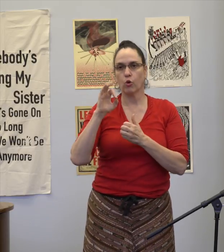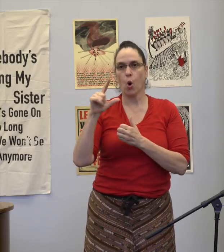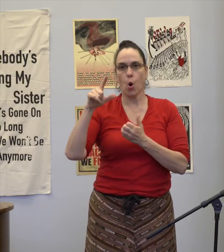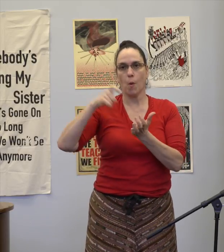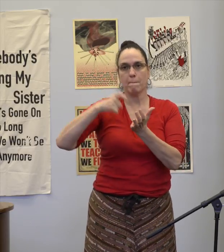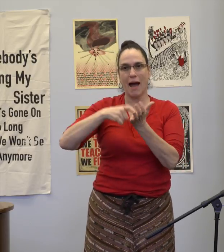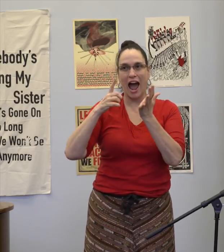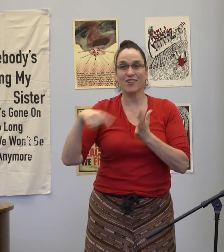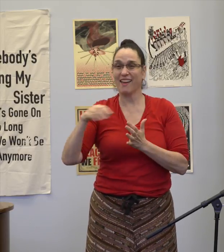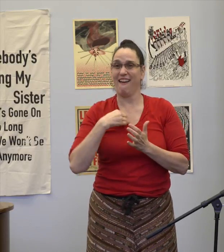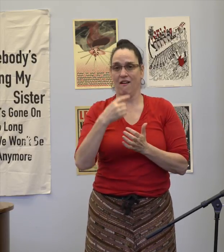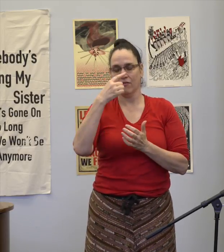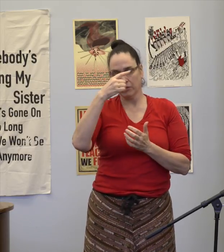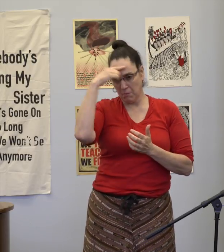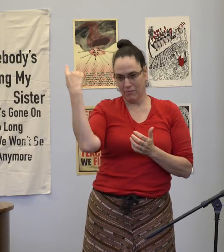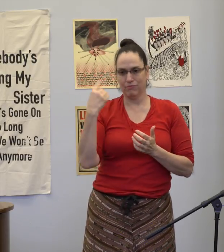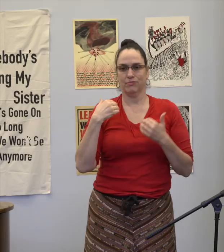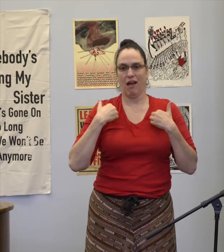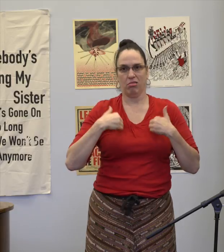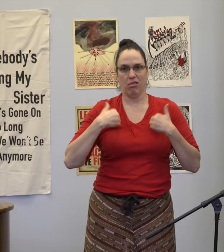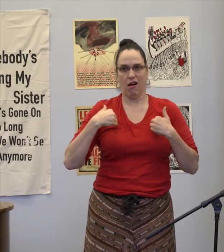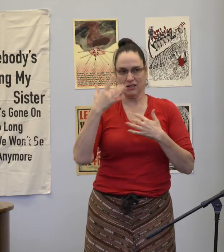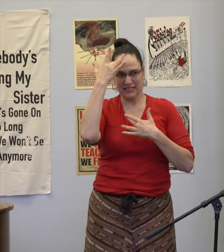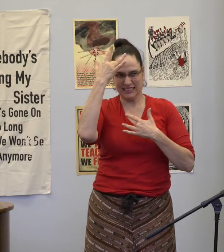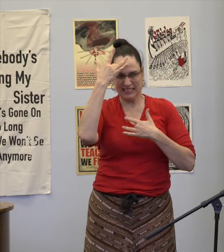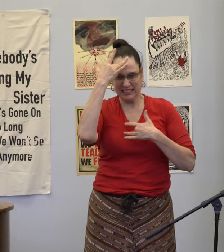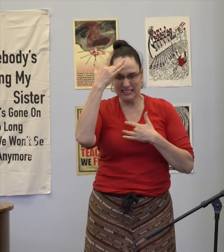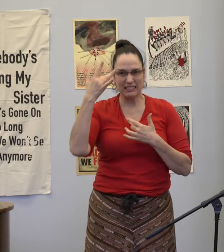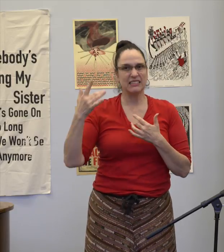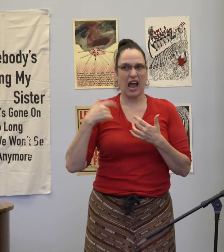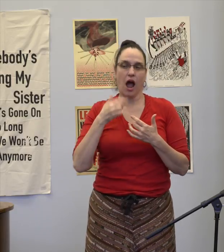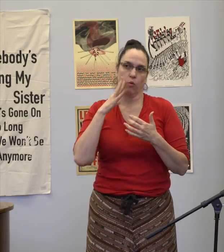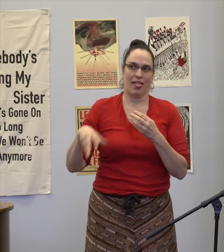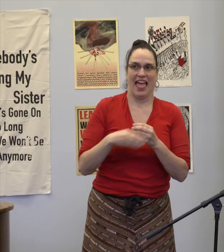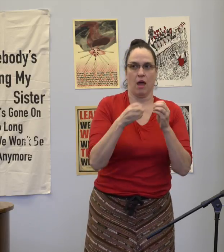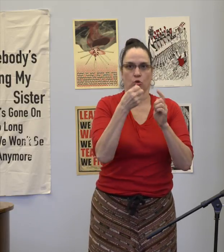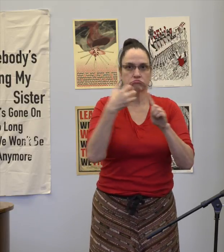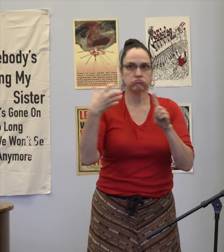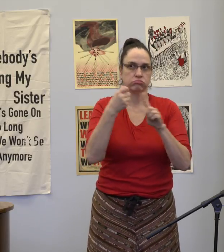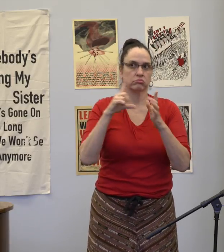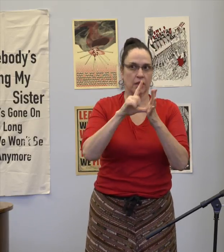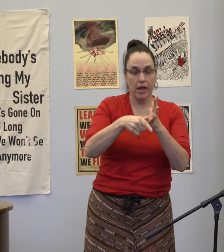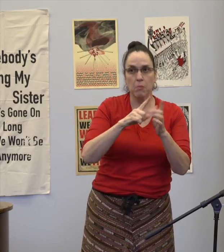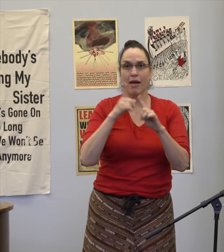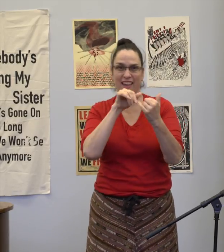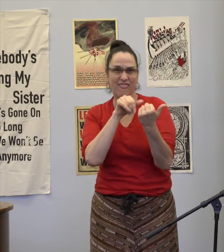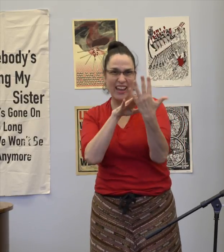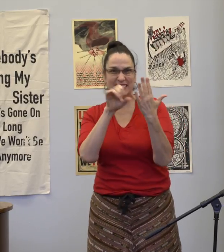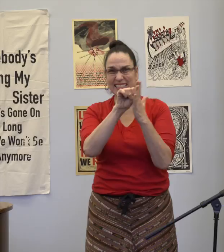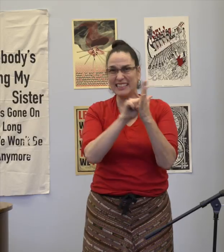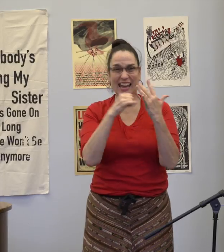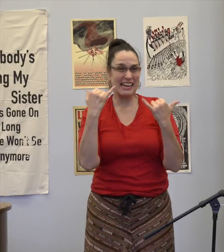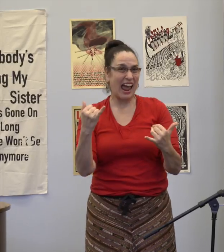lung disease and others I'll talk about in a minute, facing environmental devastation and facing a state where the governor now